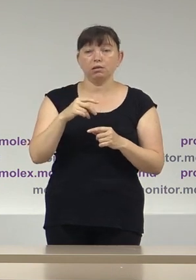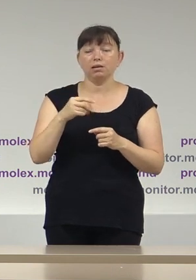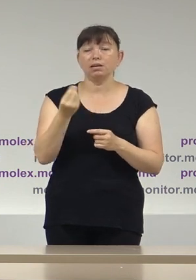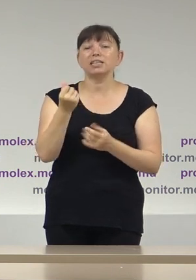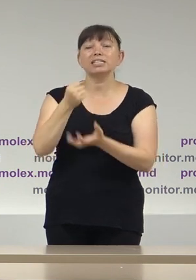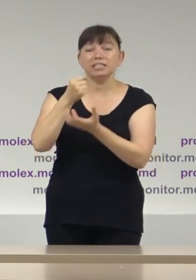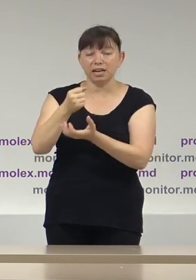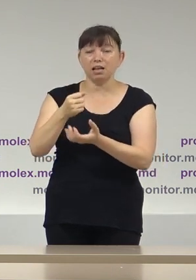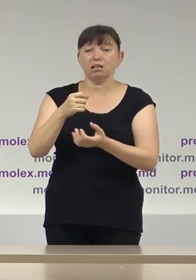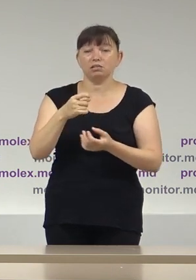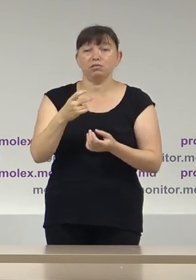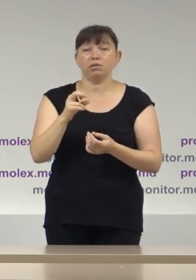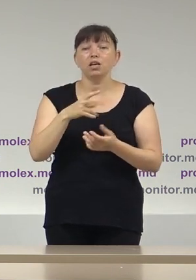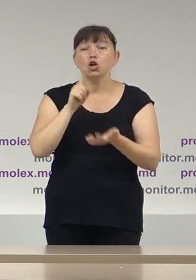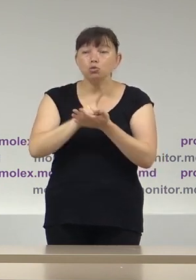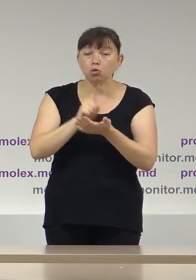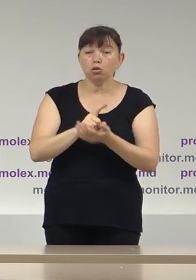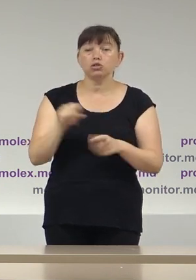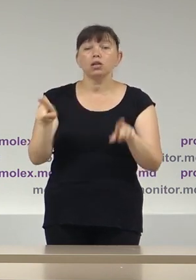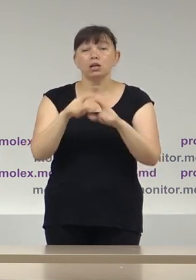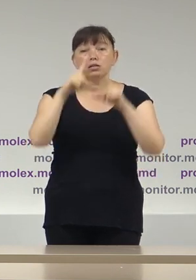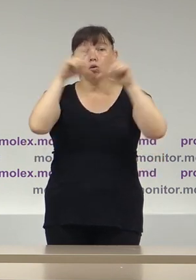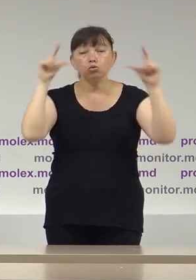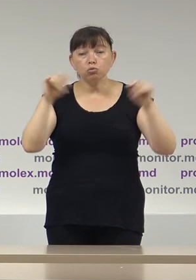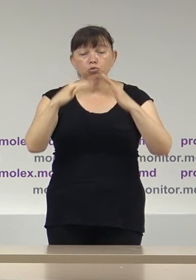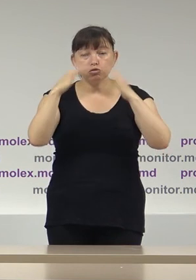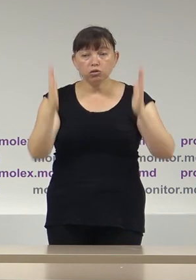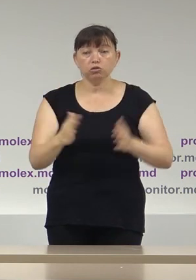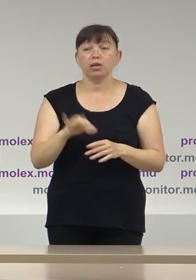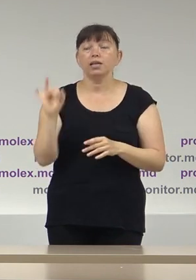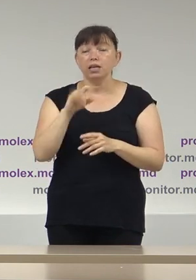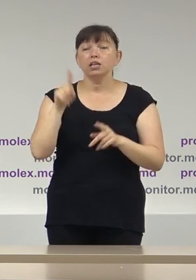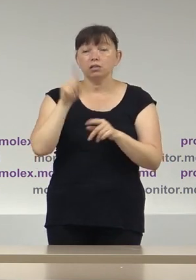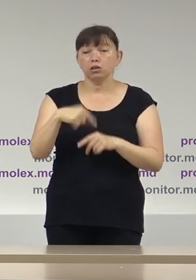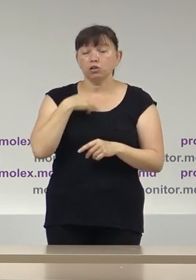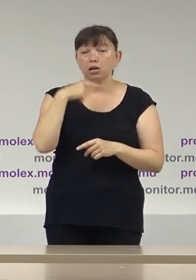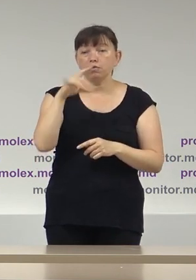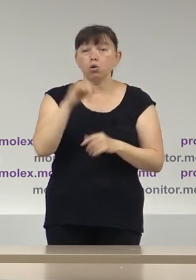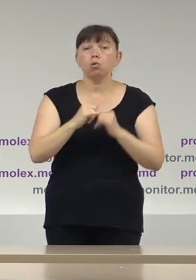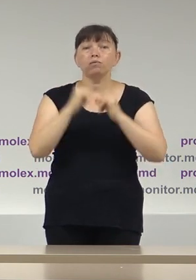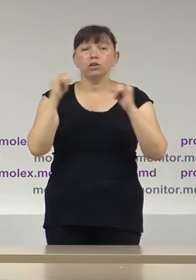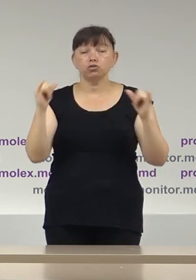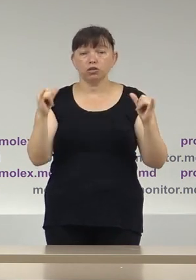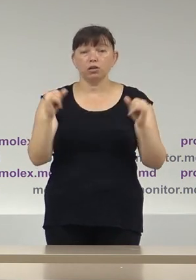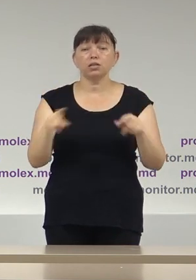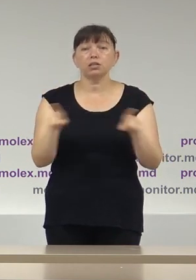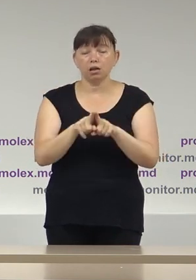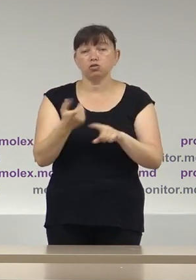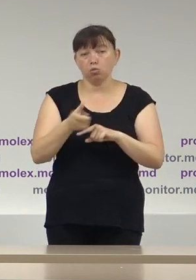using administrative resources for the electoral campaign. Also, as I've